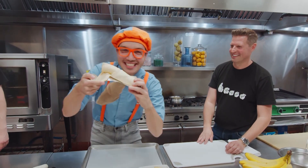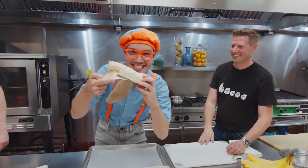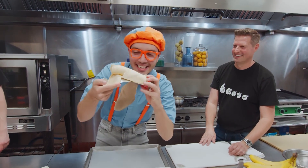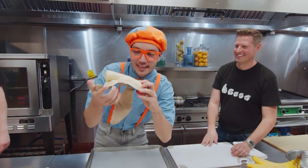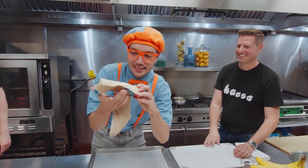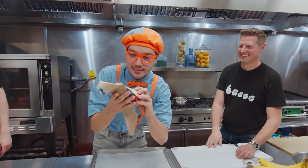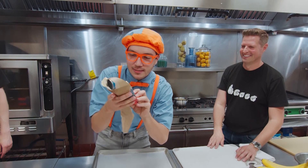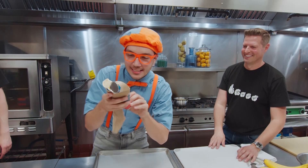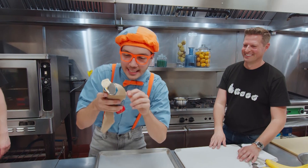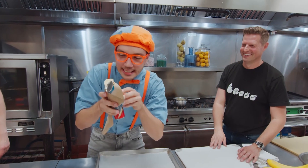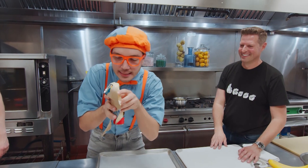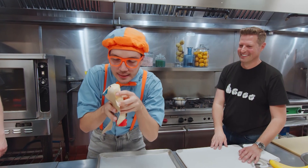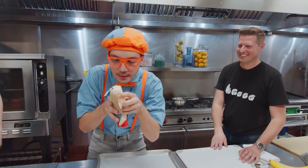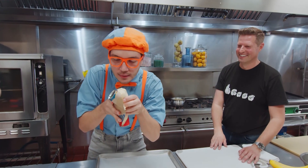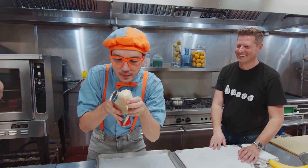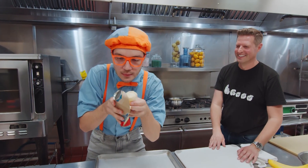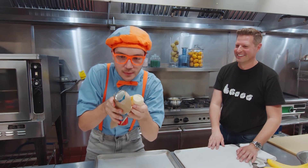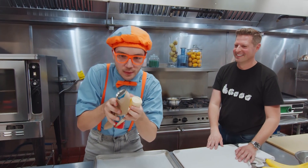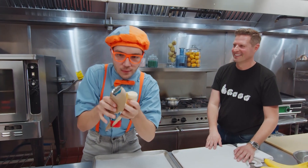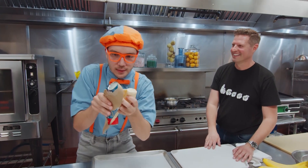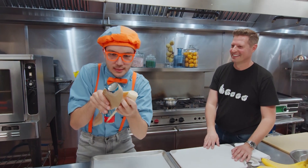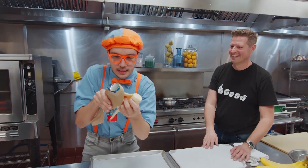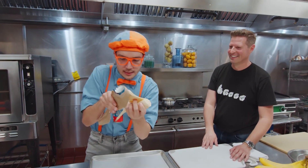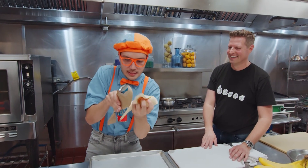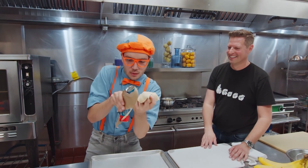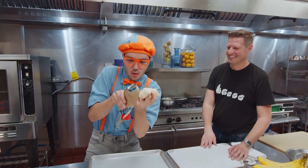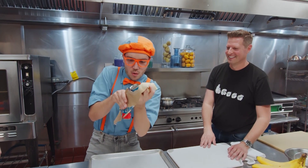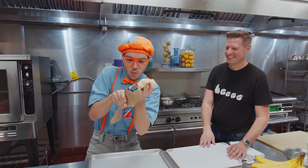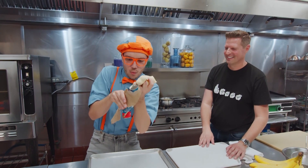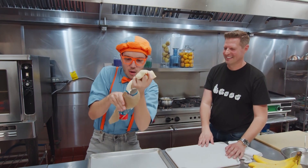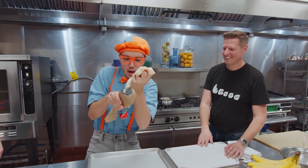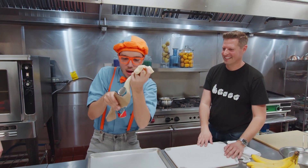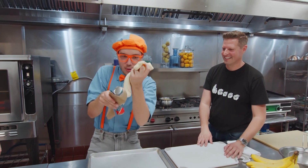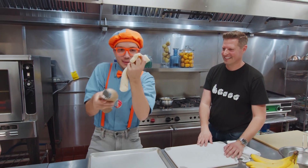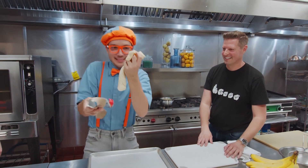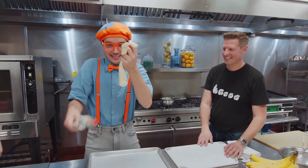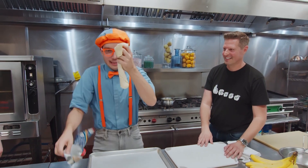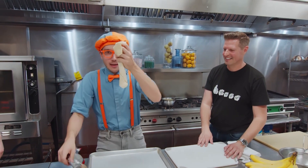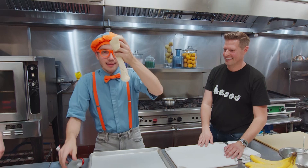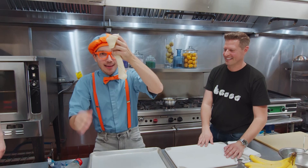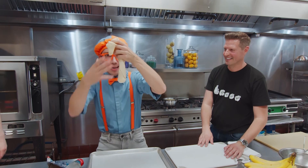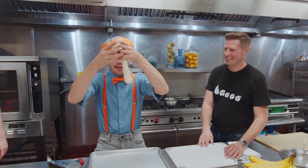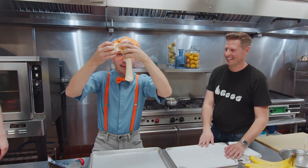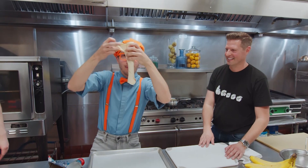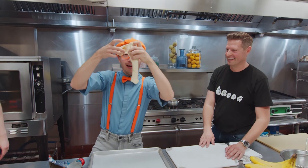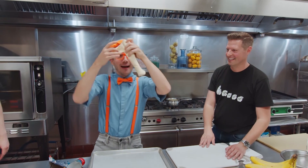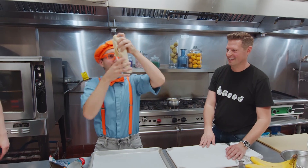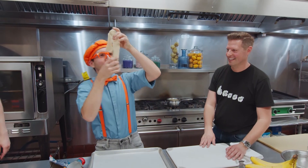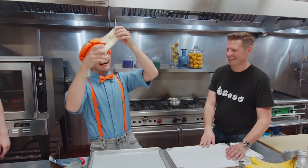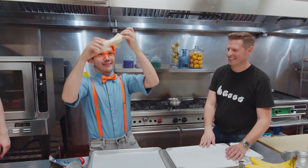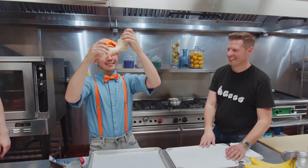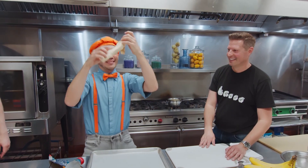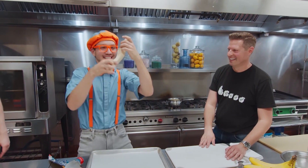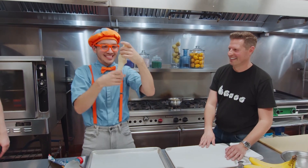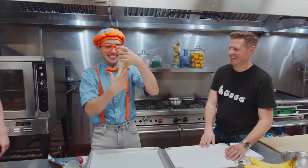Look at it! It's so sticky! Ugh! We're going to take this out. Whoa! Look at it! Whoa!